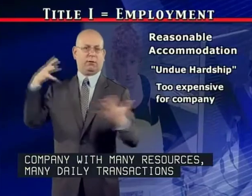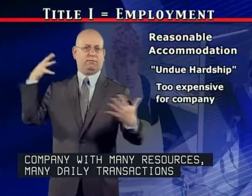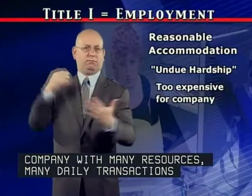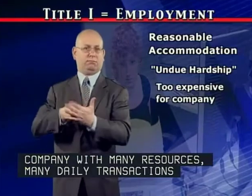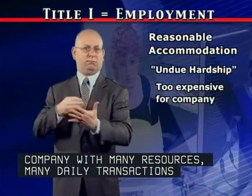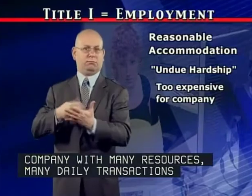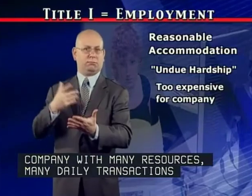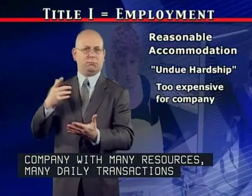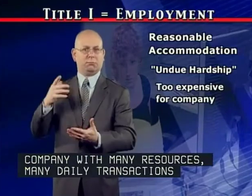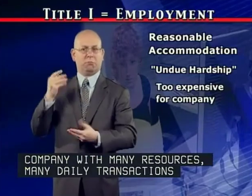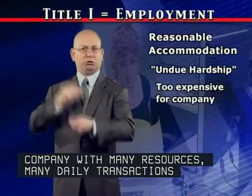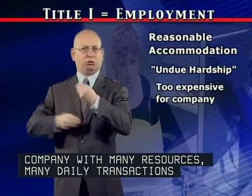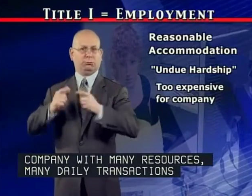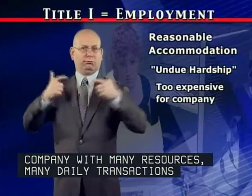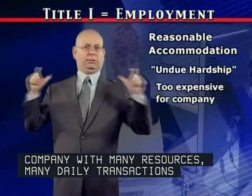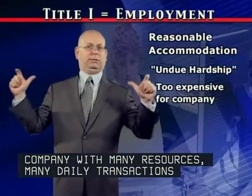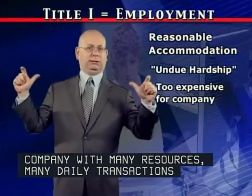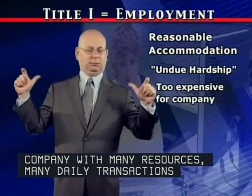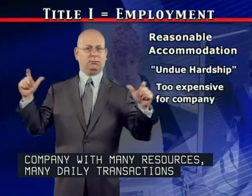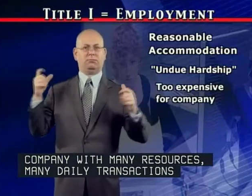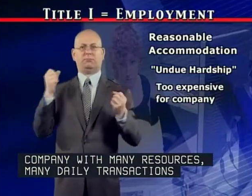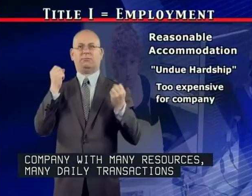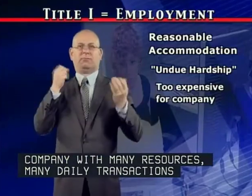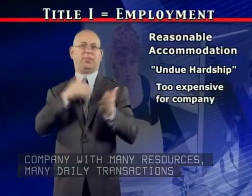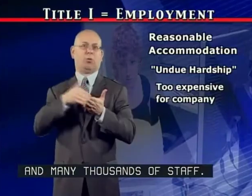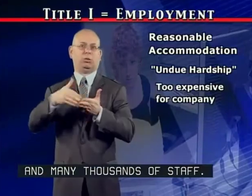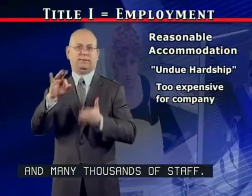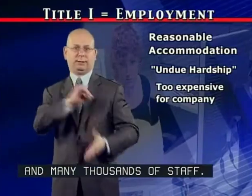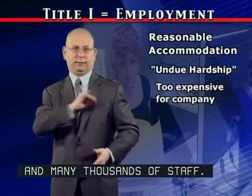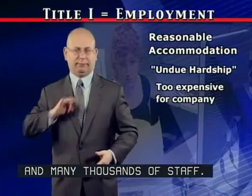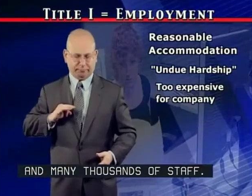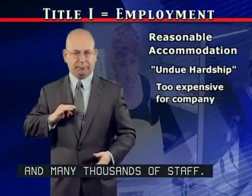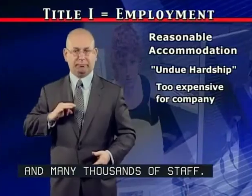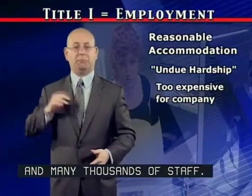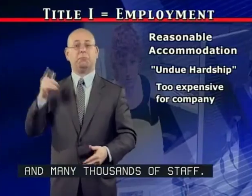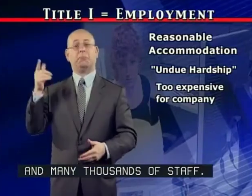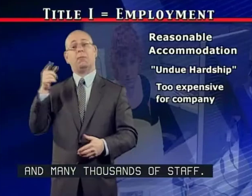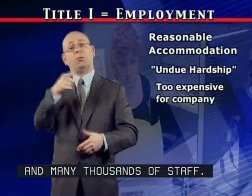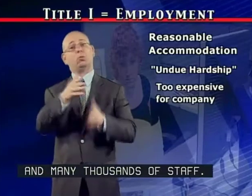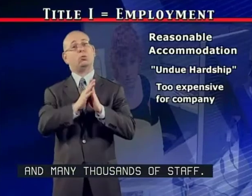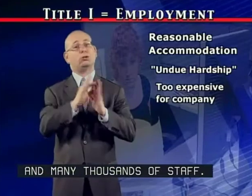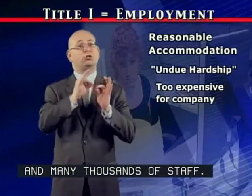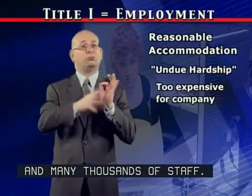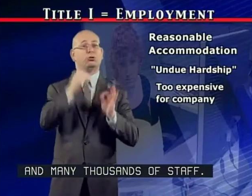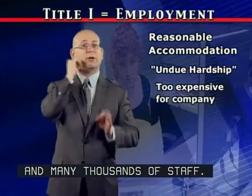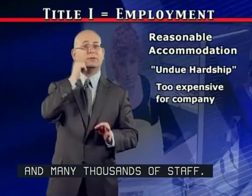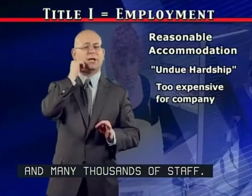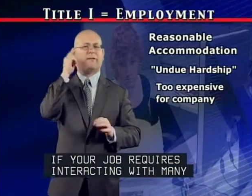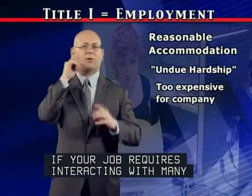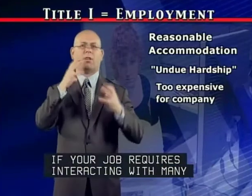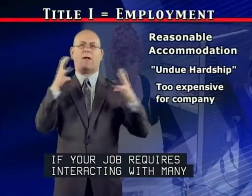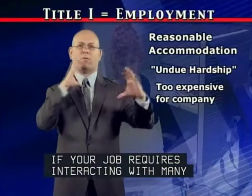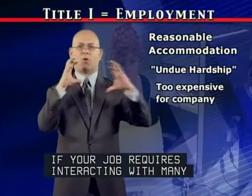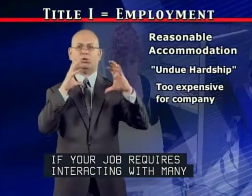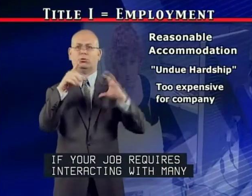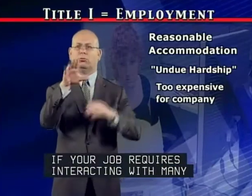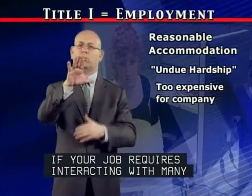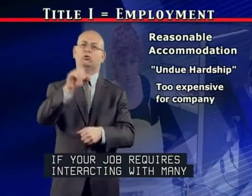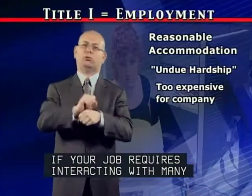many resources, many daily transactions, and many thousands of staff. If your job requires interacting with